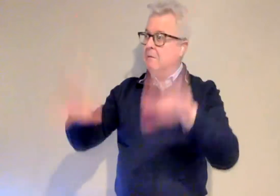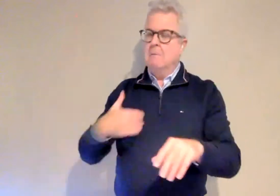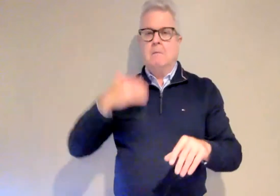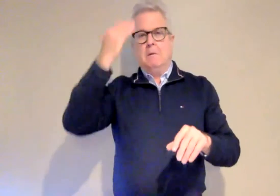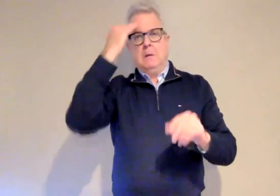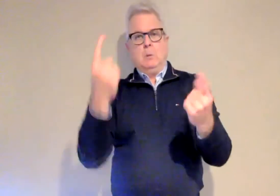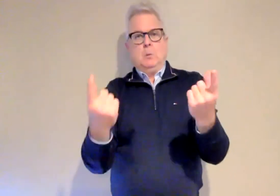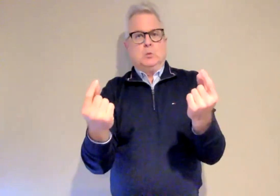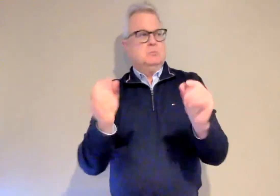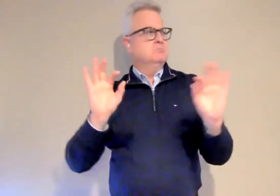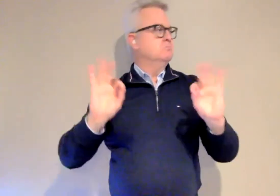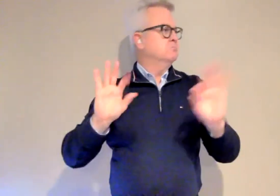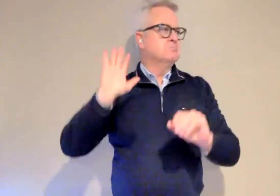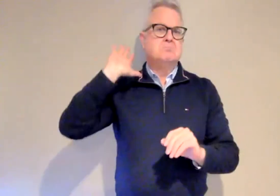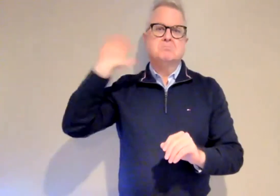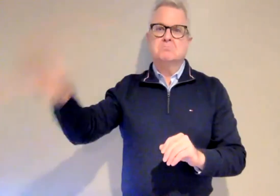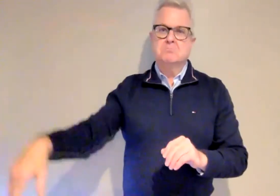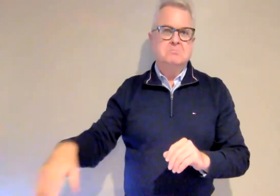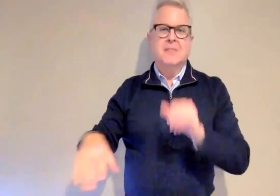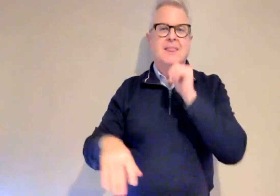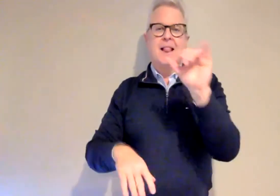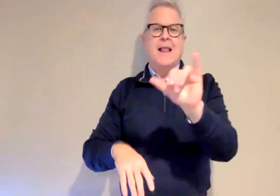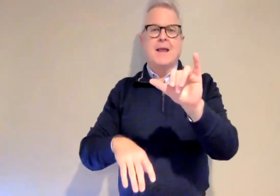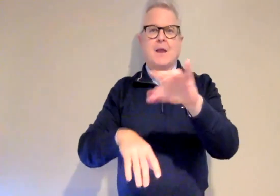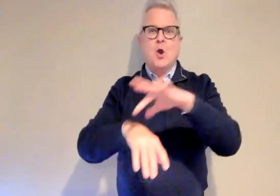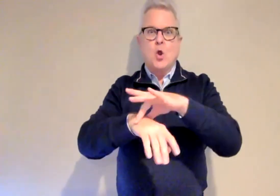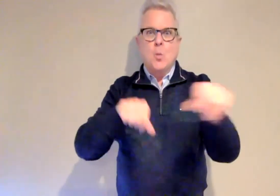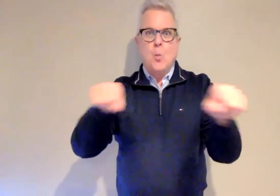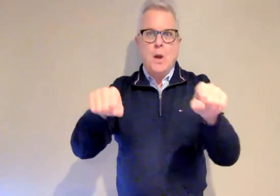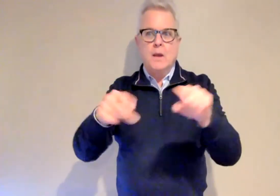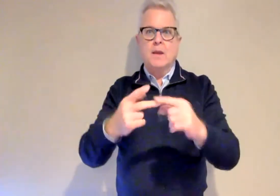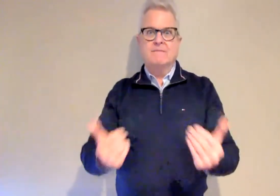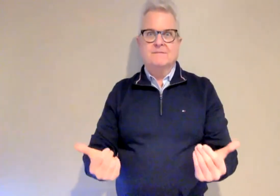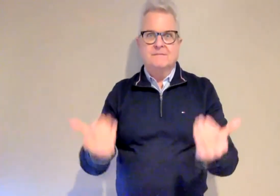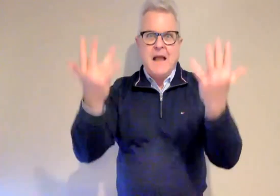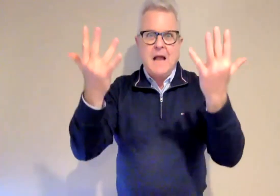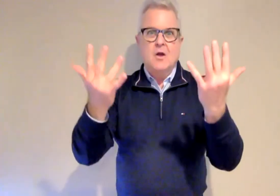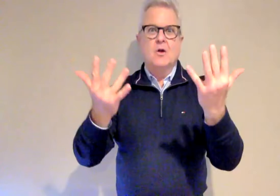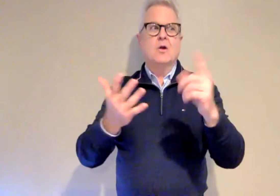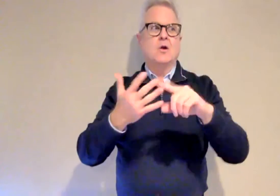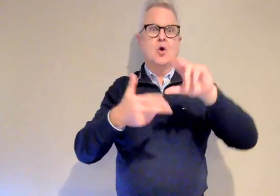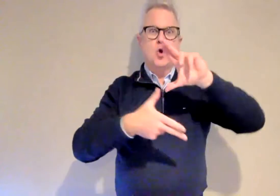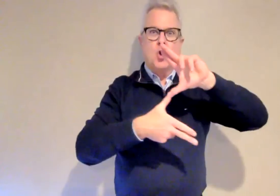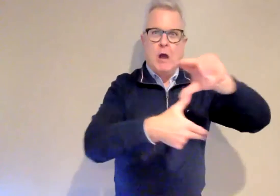people often don't think much of it and feel that it's not a serious matter. It's not as serious such as